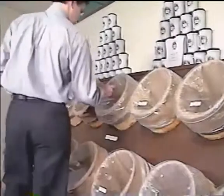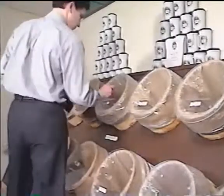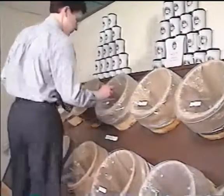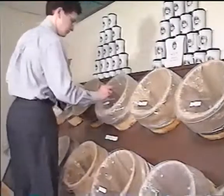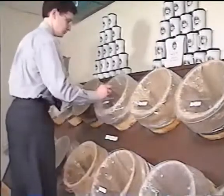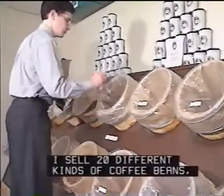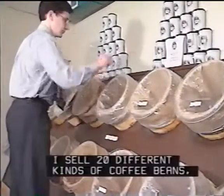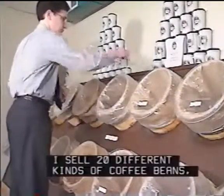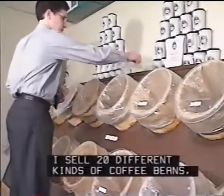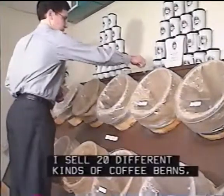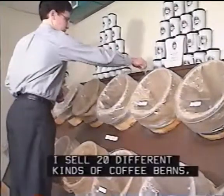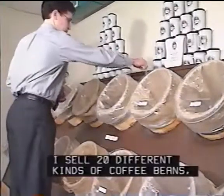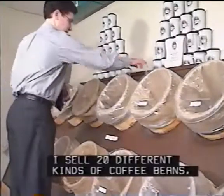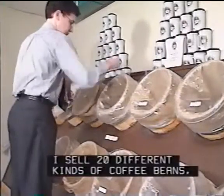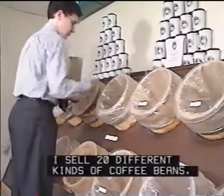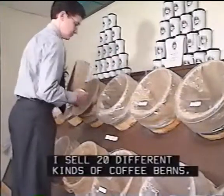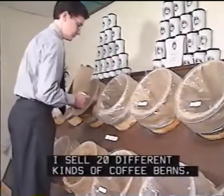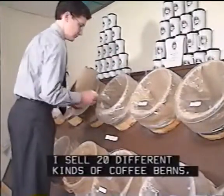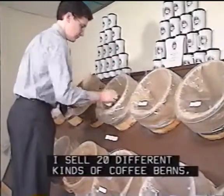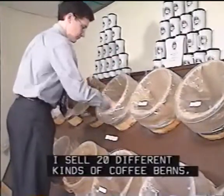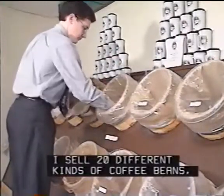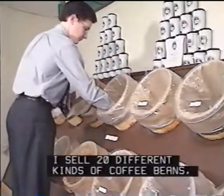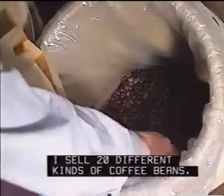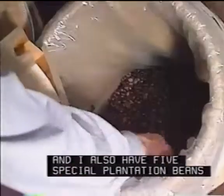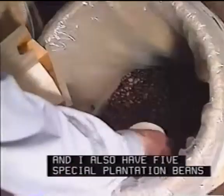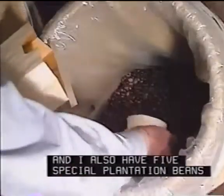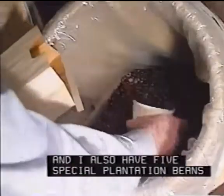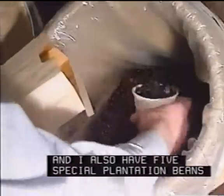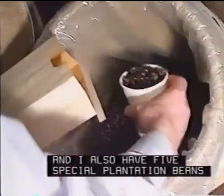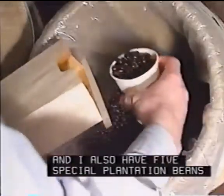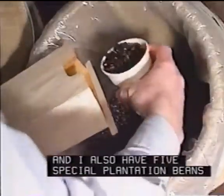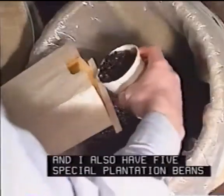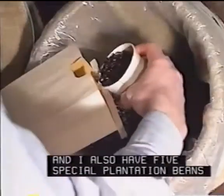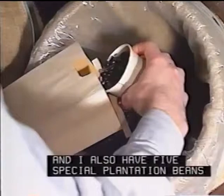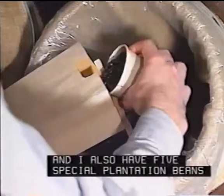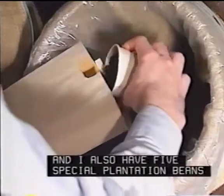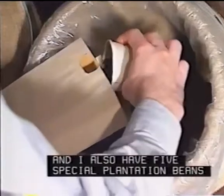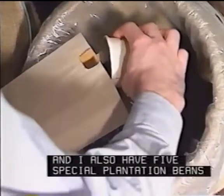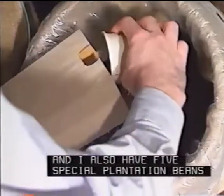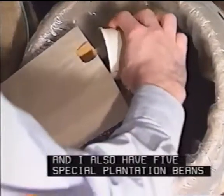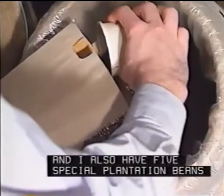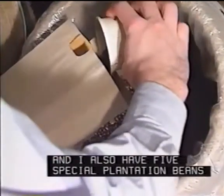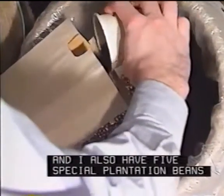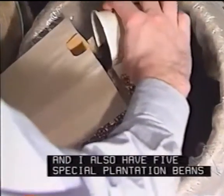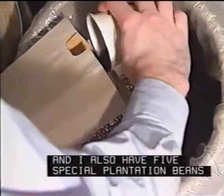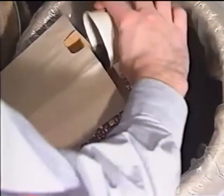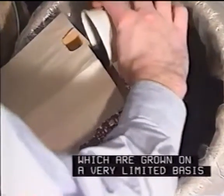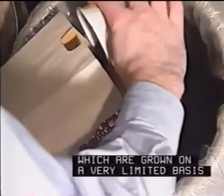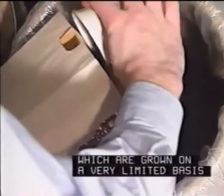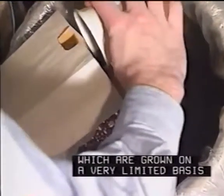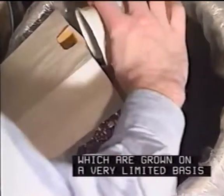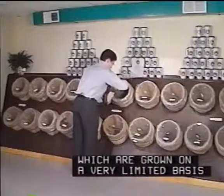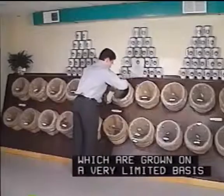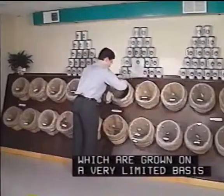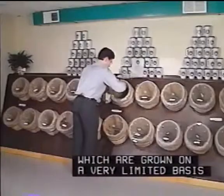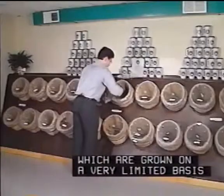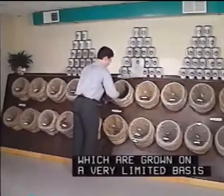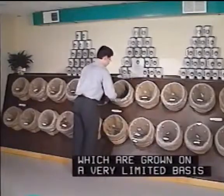I sell 20 different kinds of coffee beans, and I also have five special plantation beans, which are grown on a very limited basis